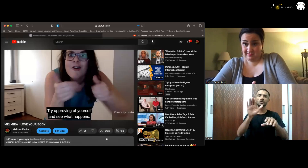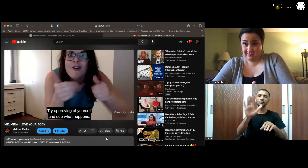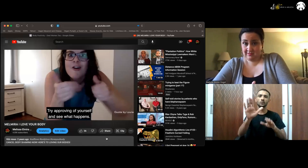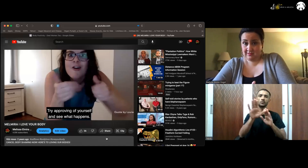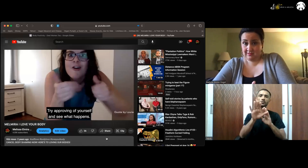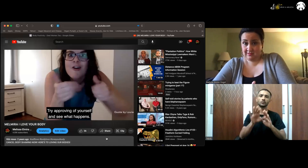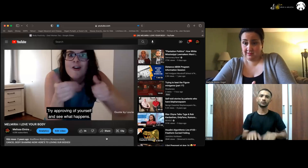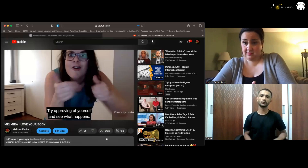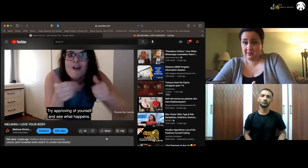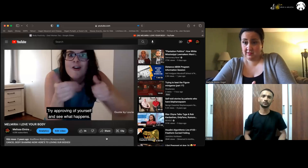Is it still freezing?